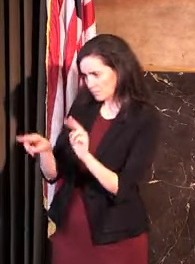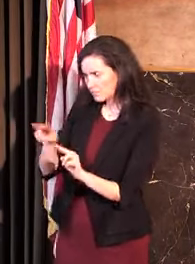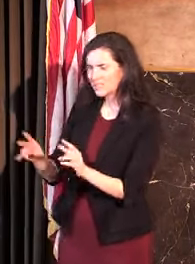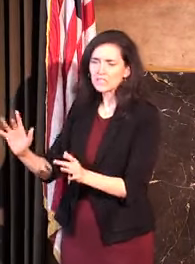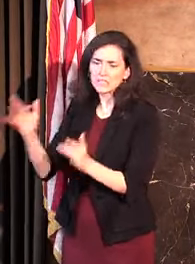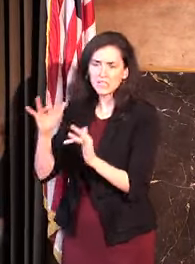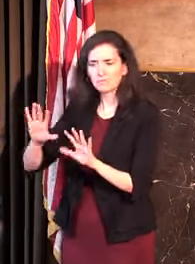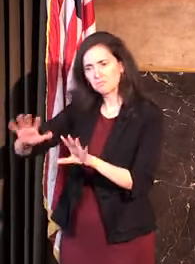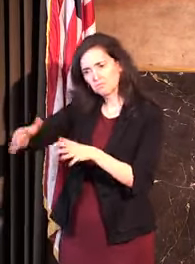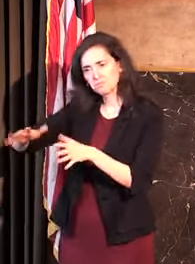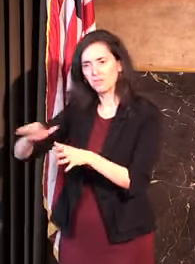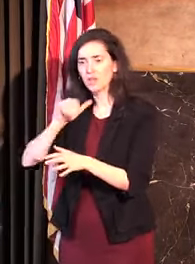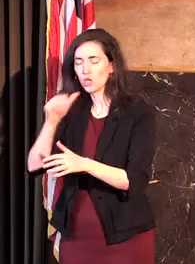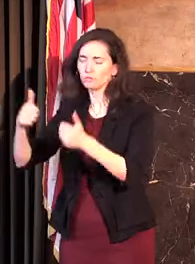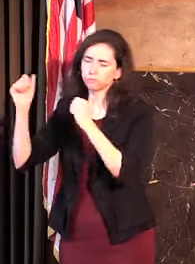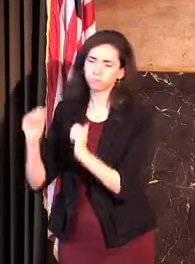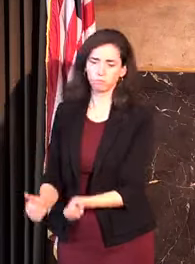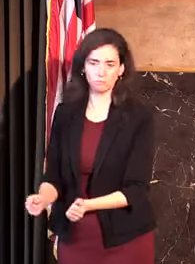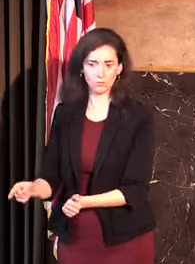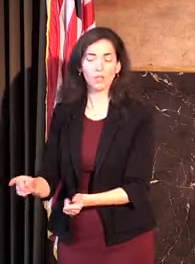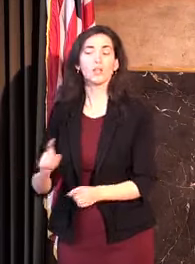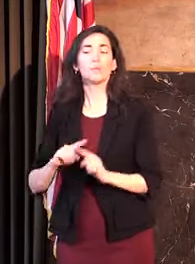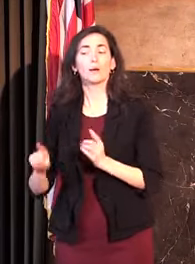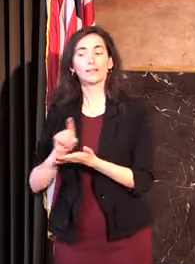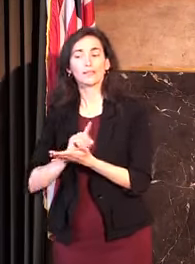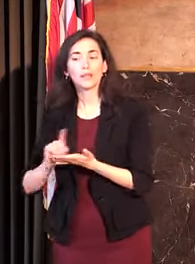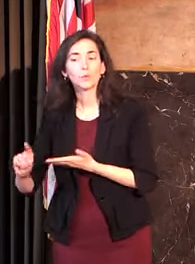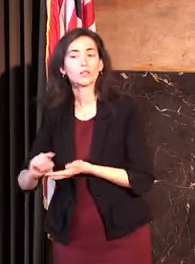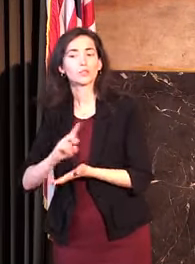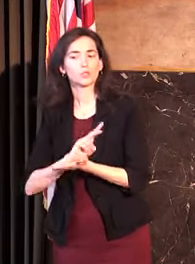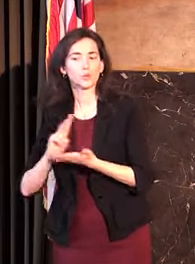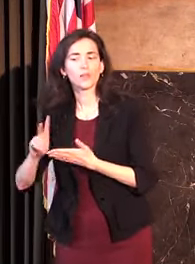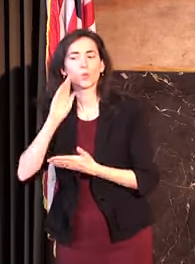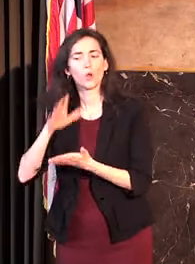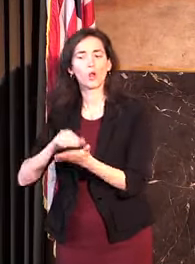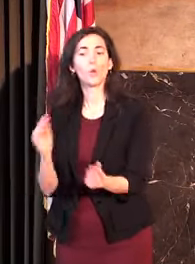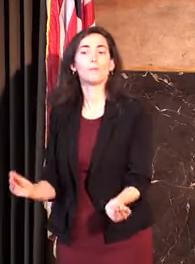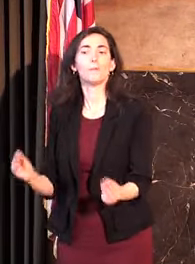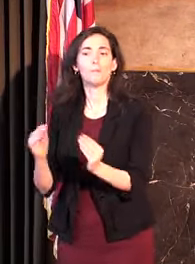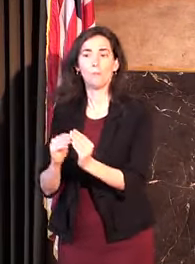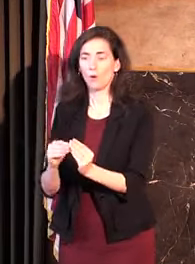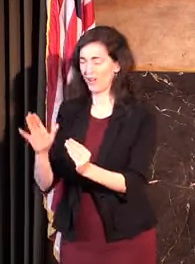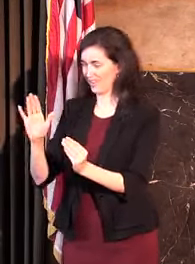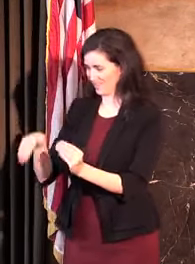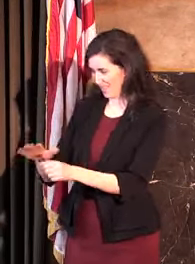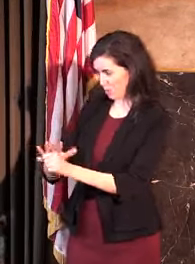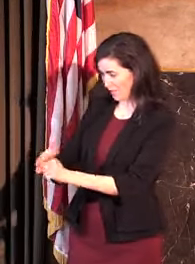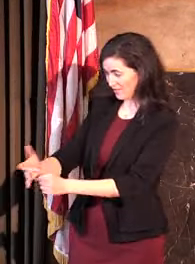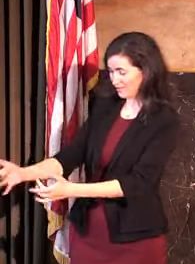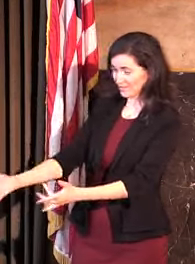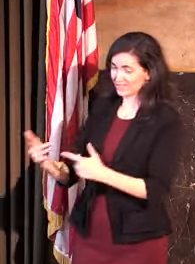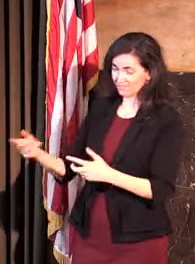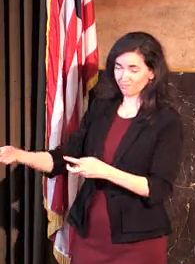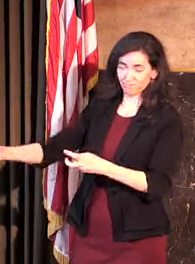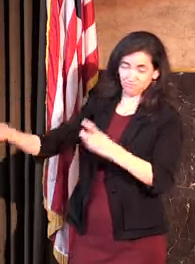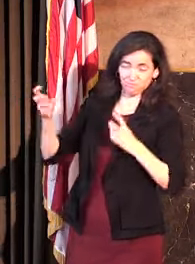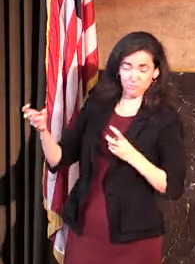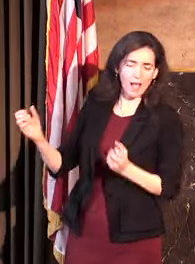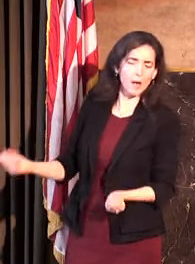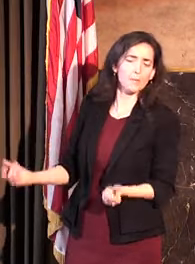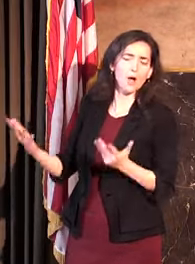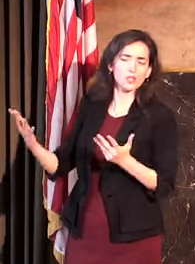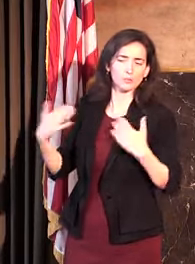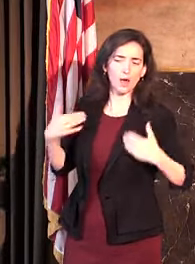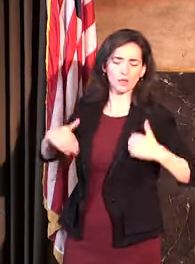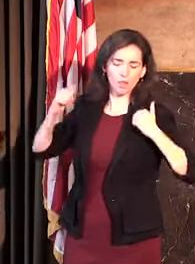more in the next week or two about how virulent this is. And importantly, we don't have great data now on